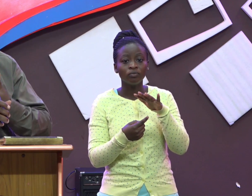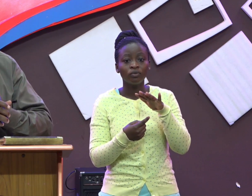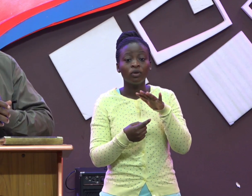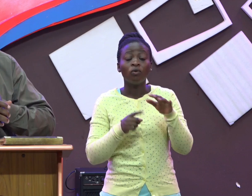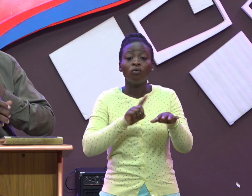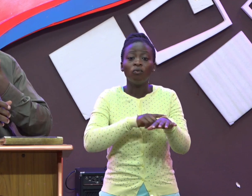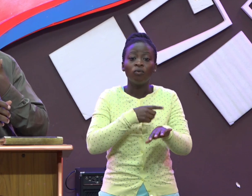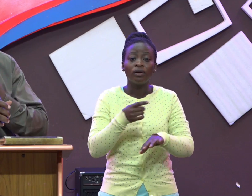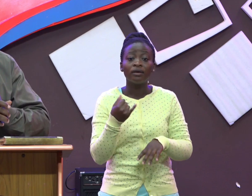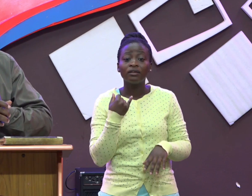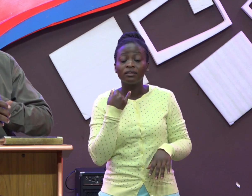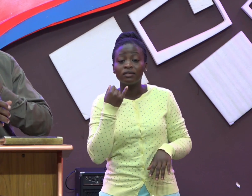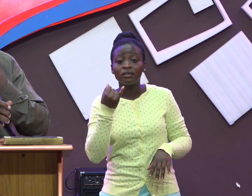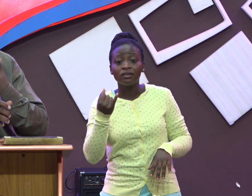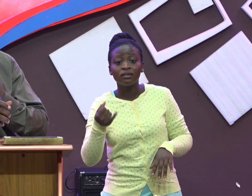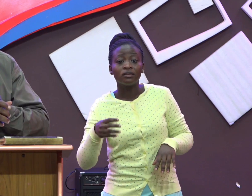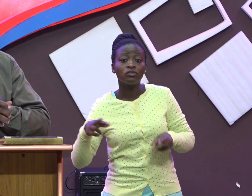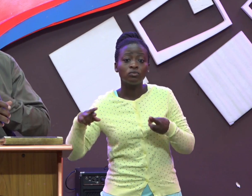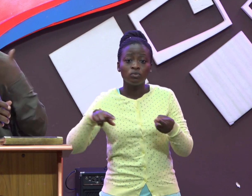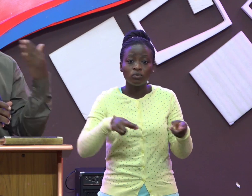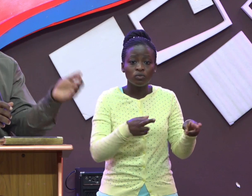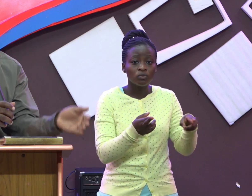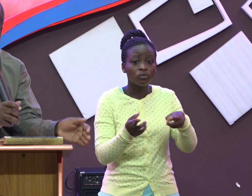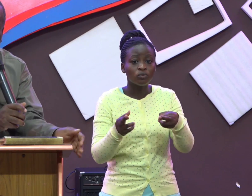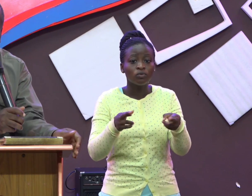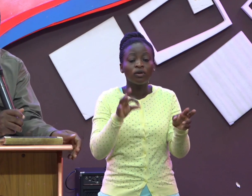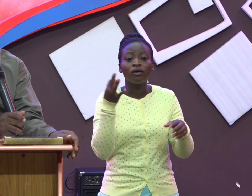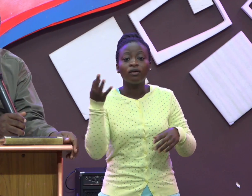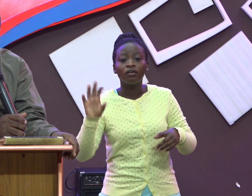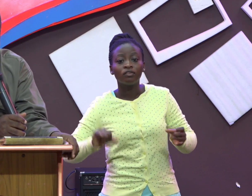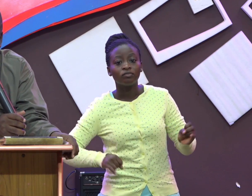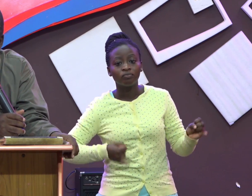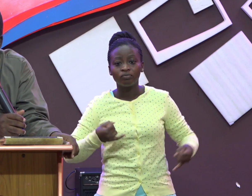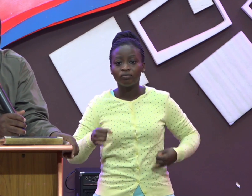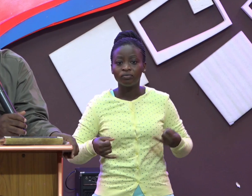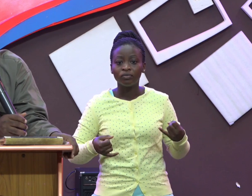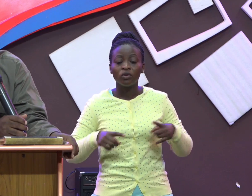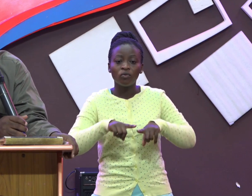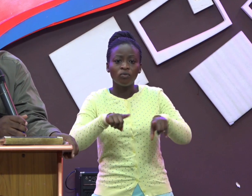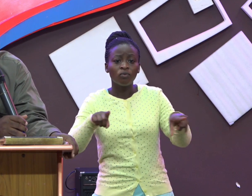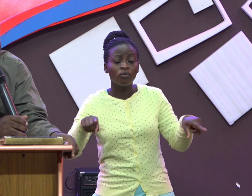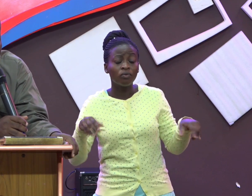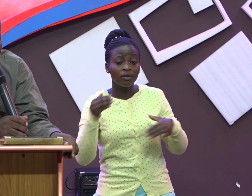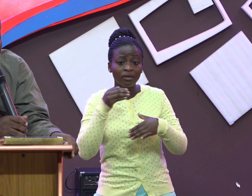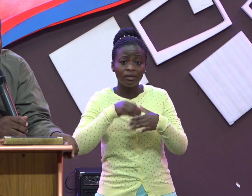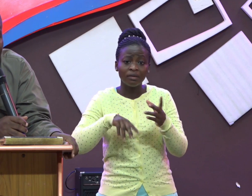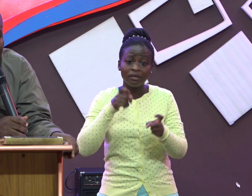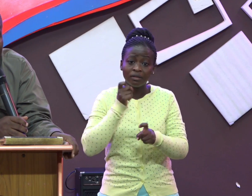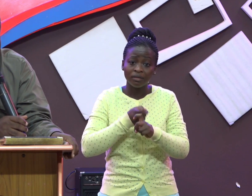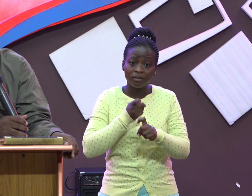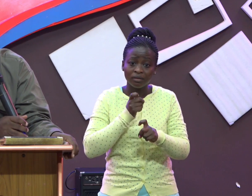when there is a river of joy sprouting out of your heart, we live in